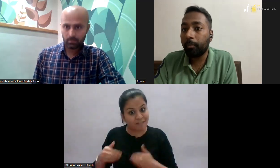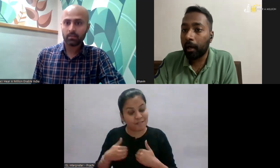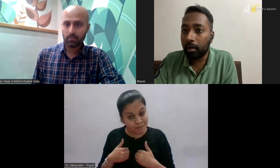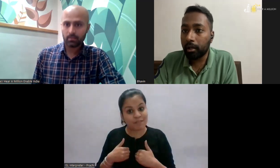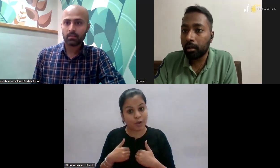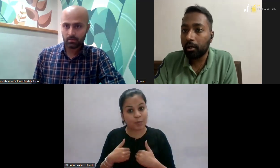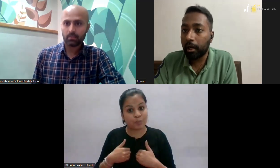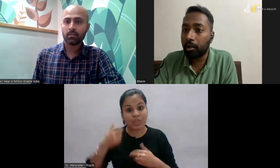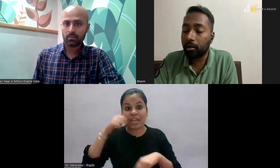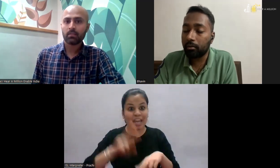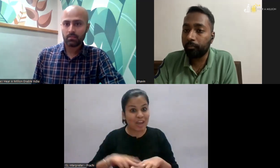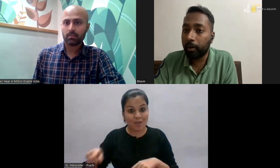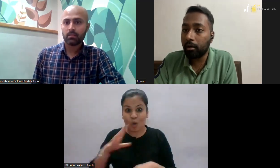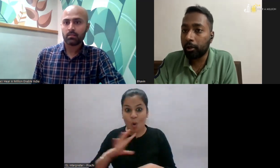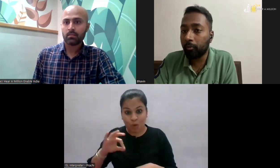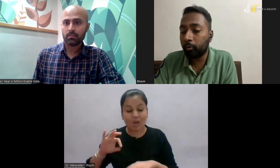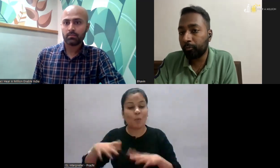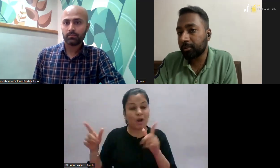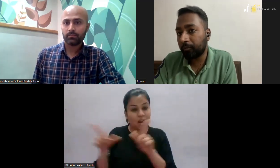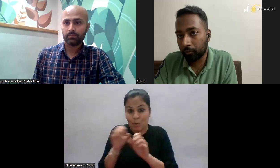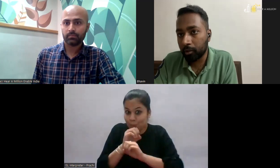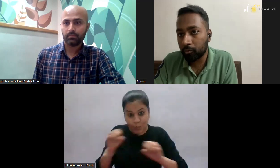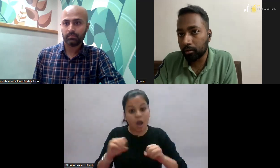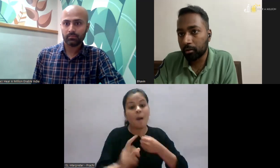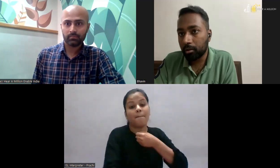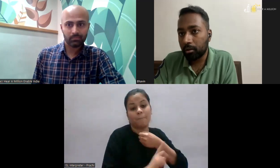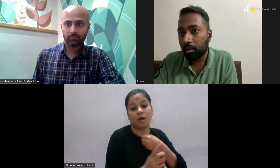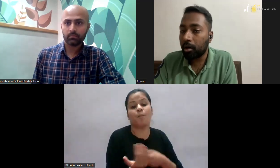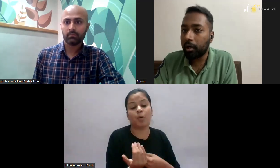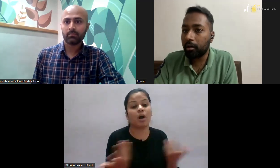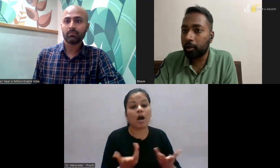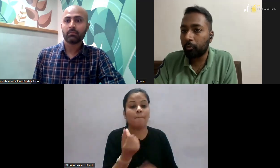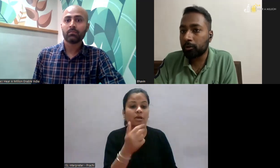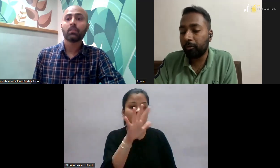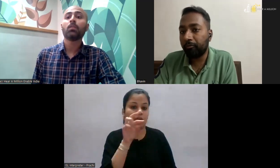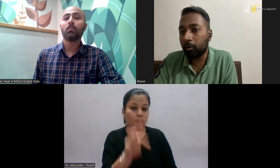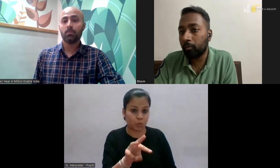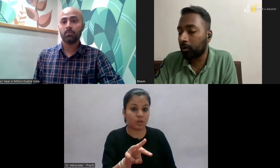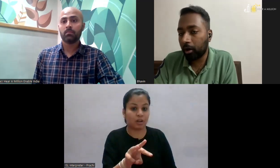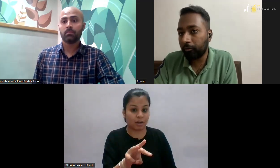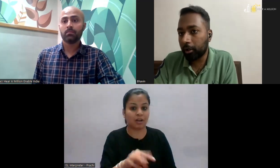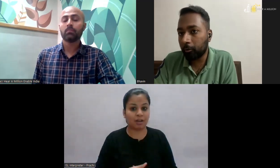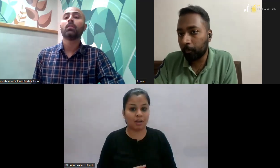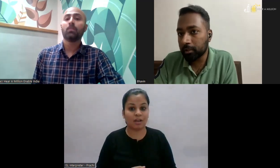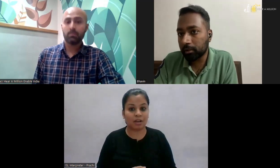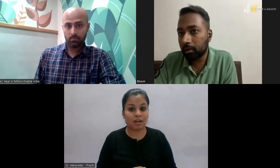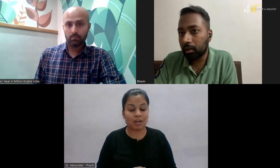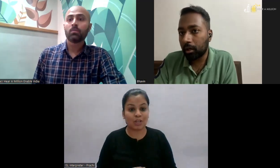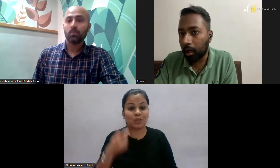is a penalty, like penalty of rupees 5,000. Earlier it was